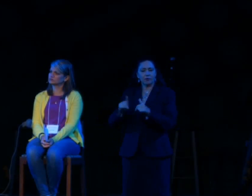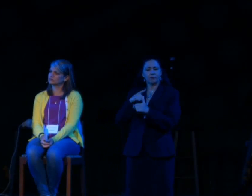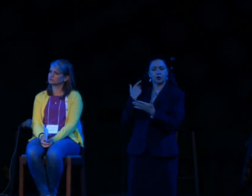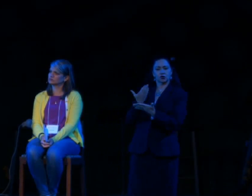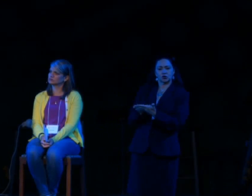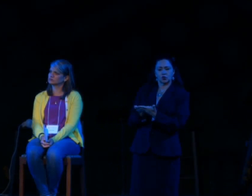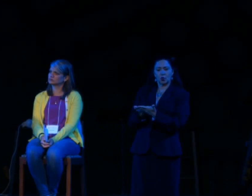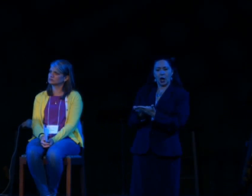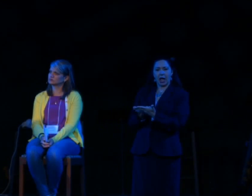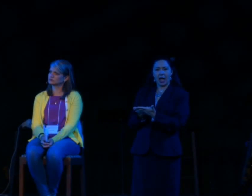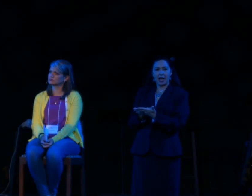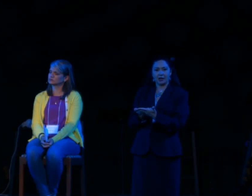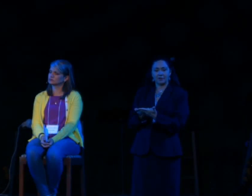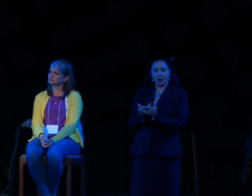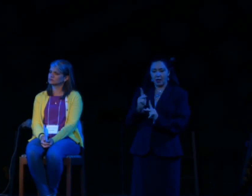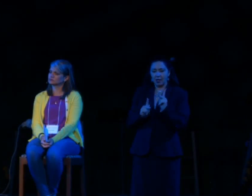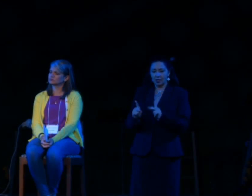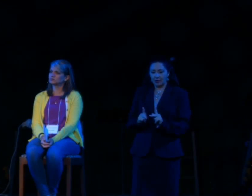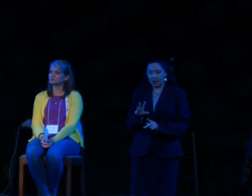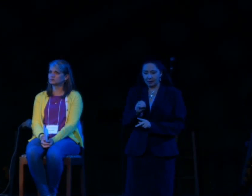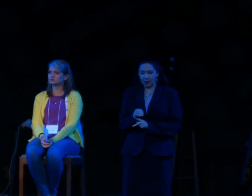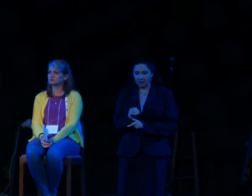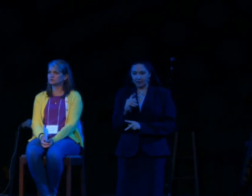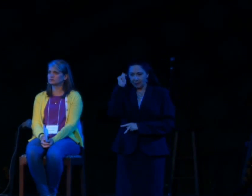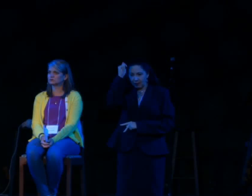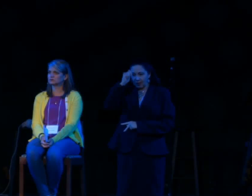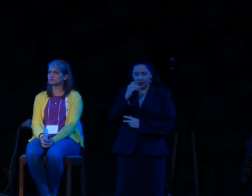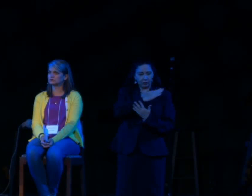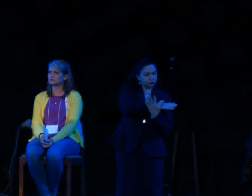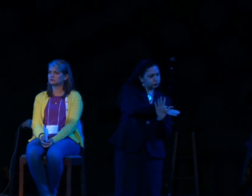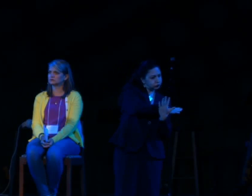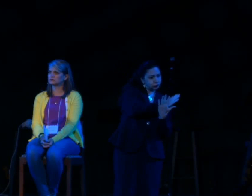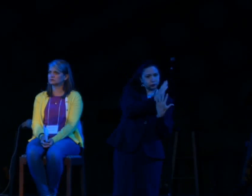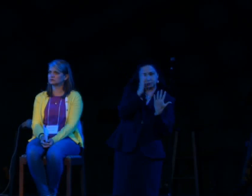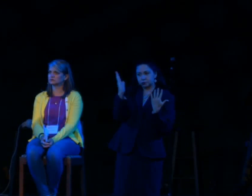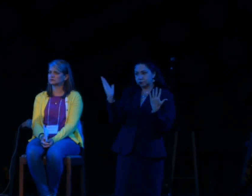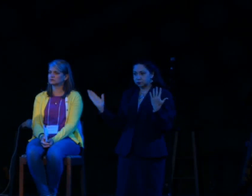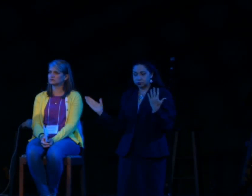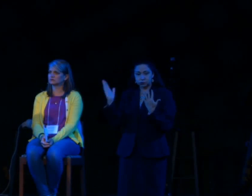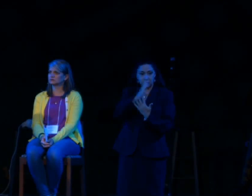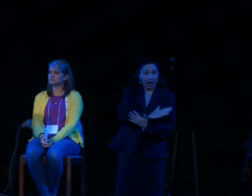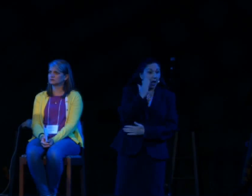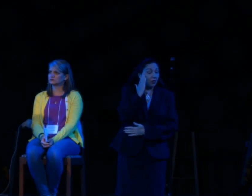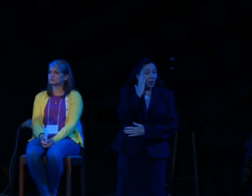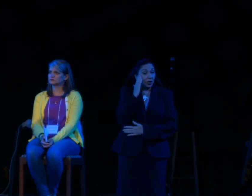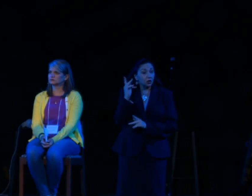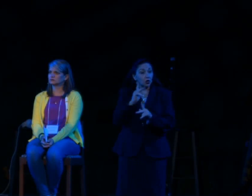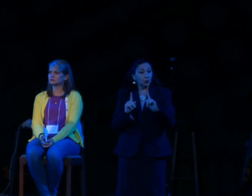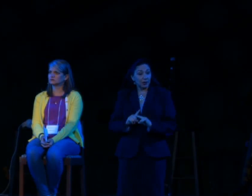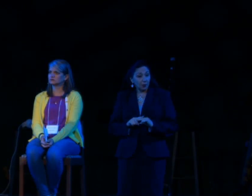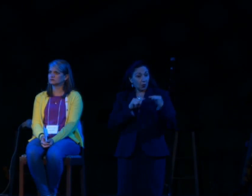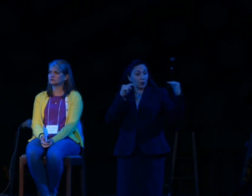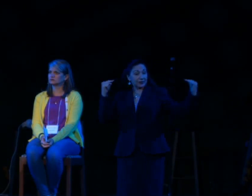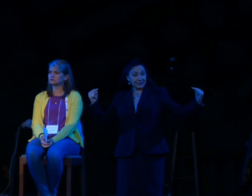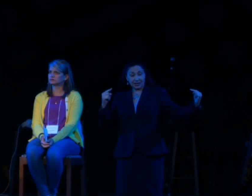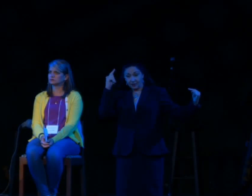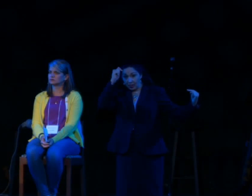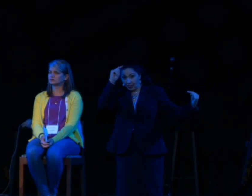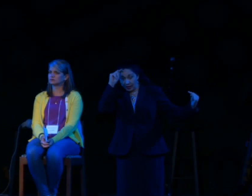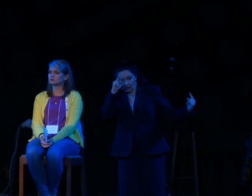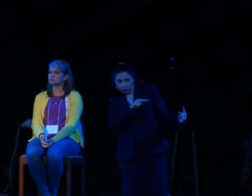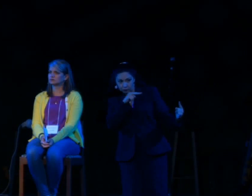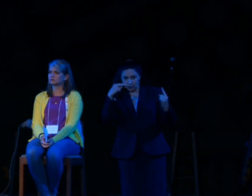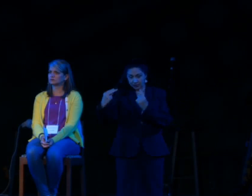from all over the theological spectrum, and all of them knew someone of a different theological stripe that they loved, that